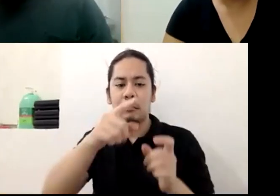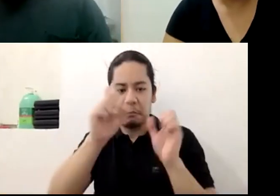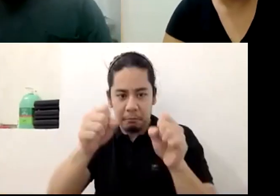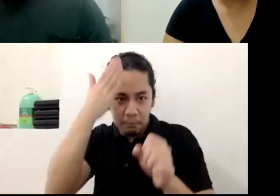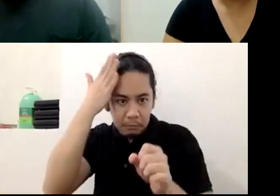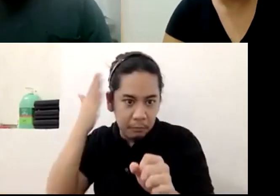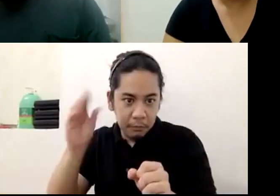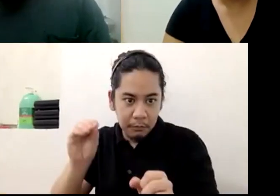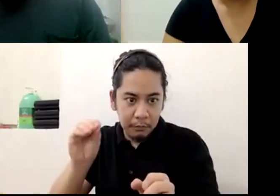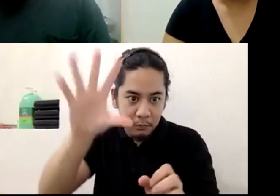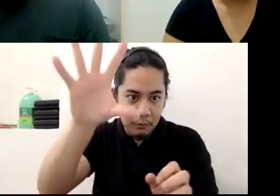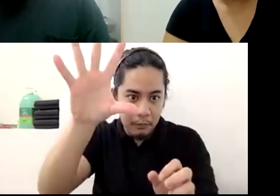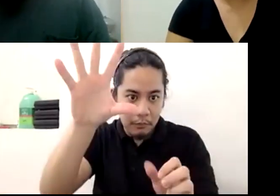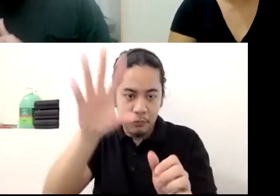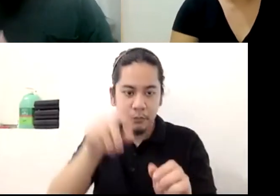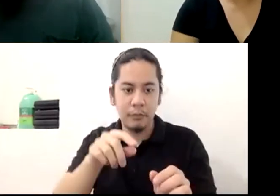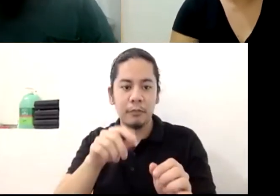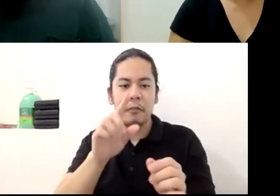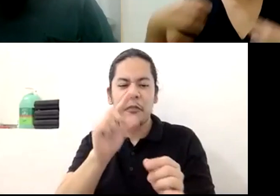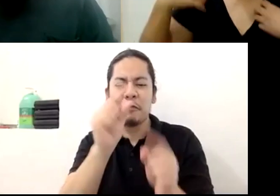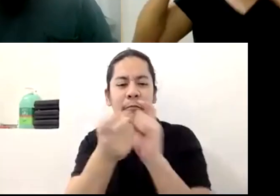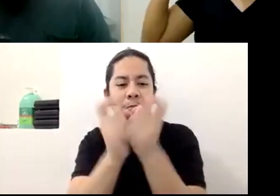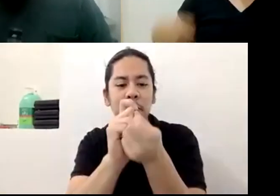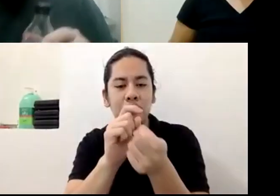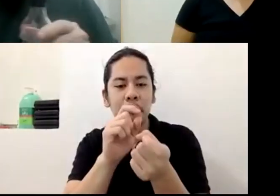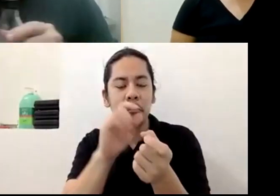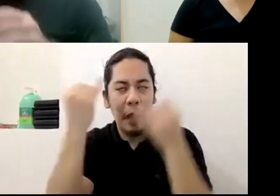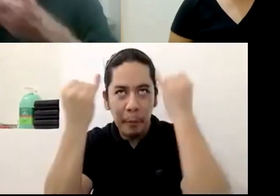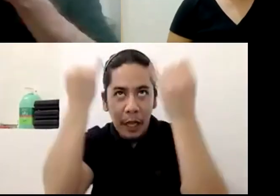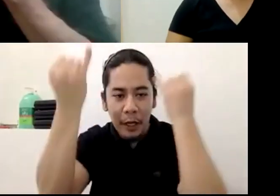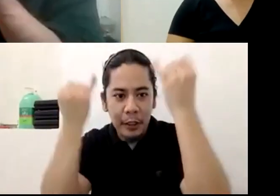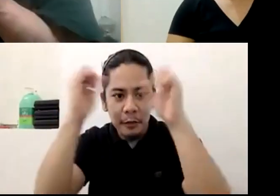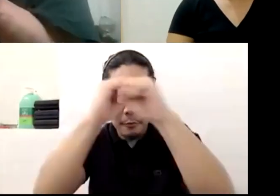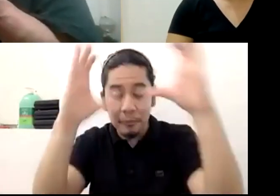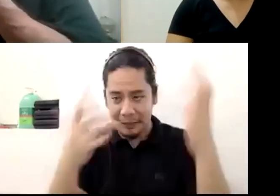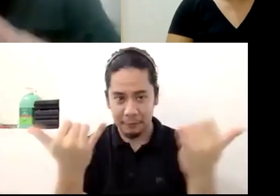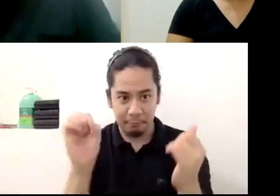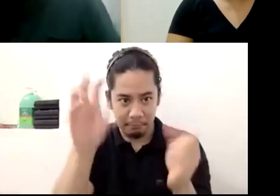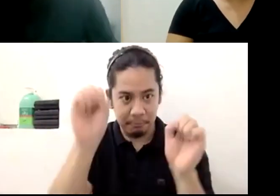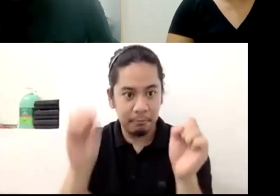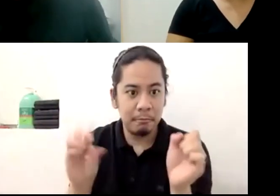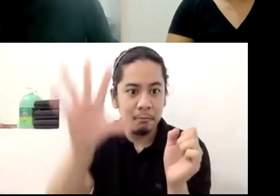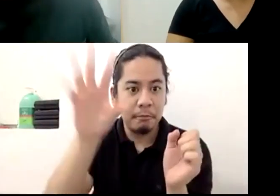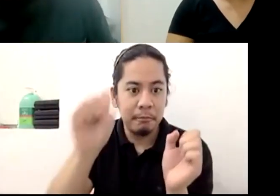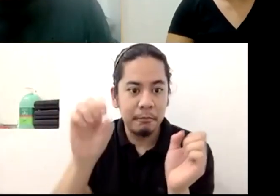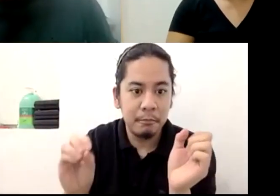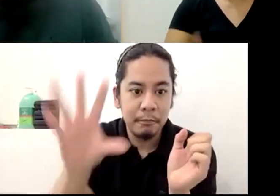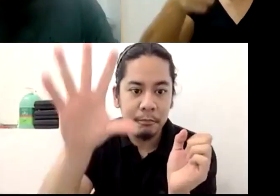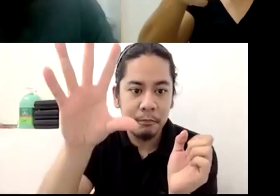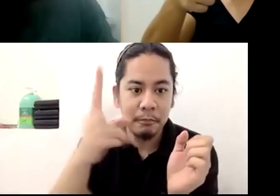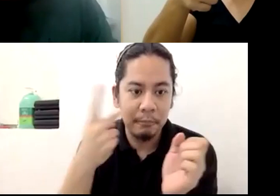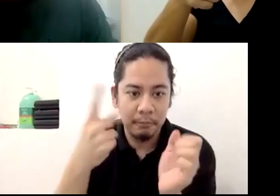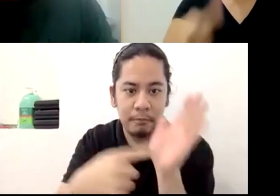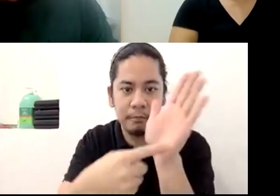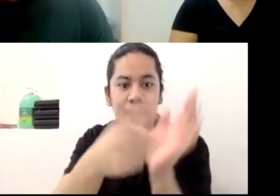So Dr. Woody, can you put it up again? I just want to Yeah. see the